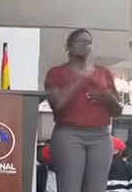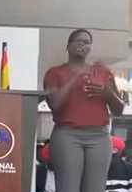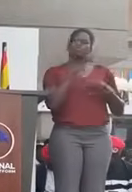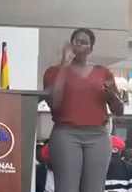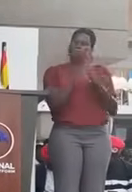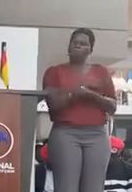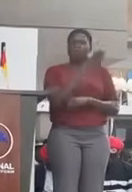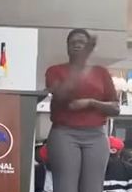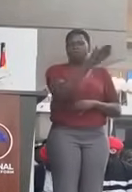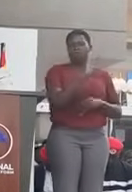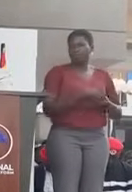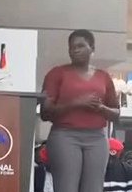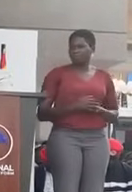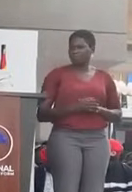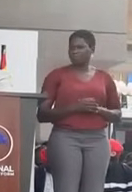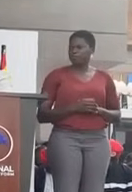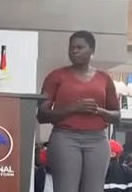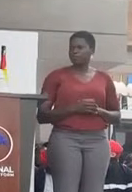President.